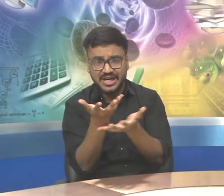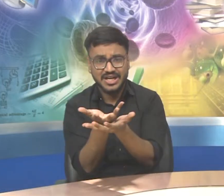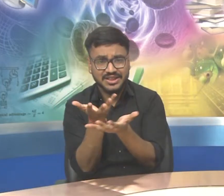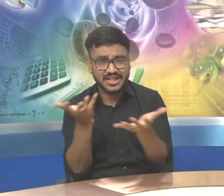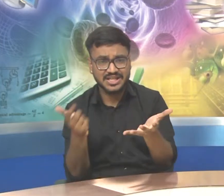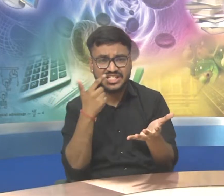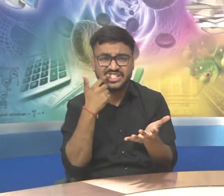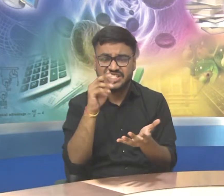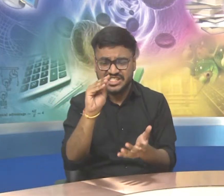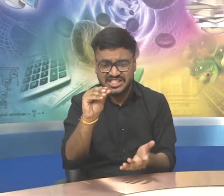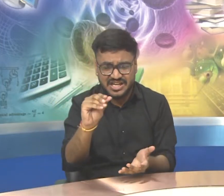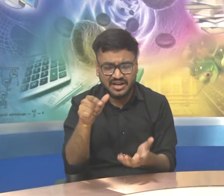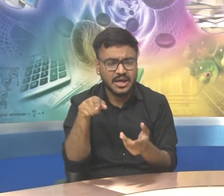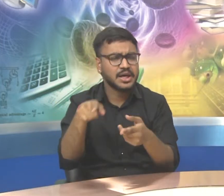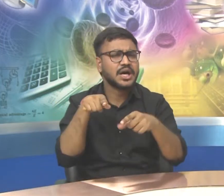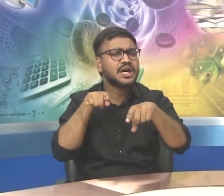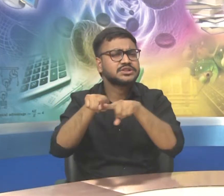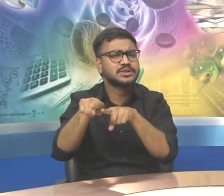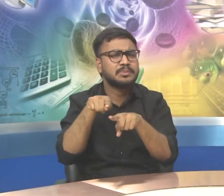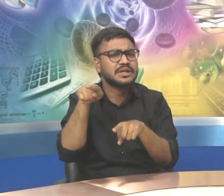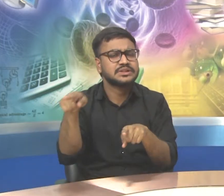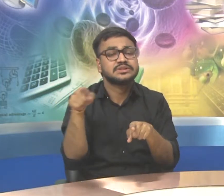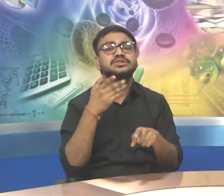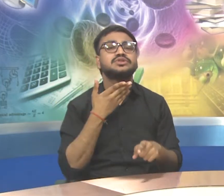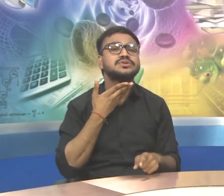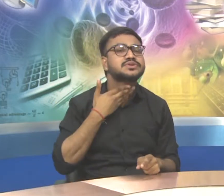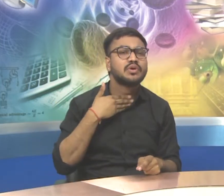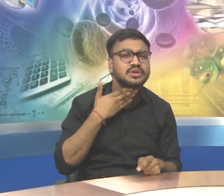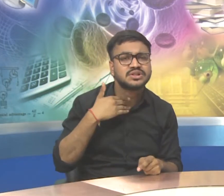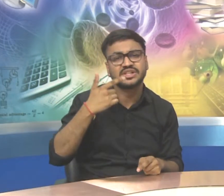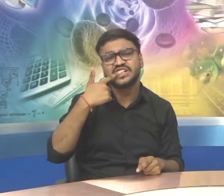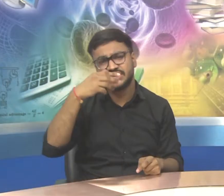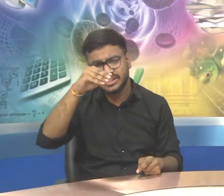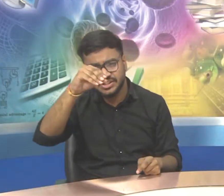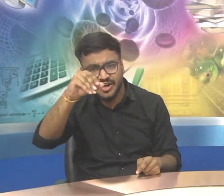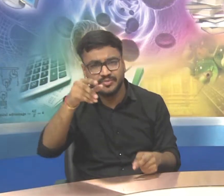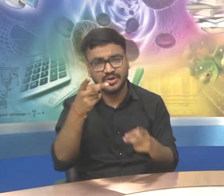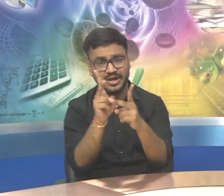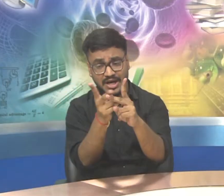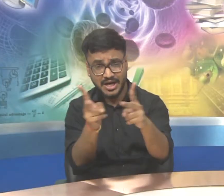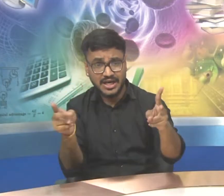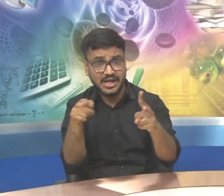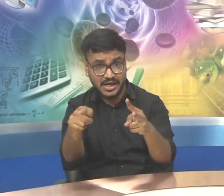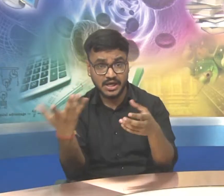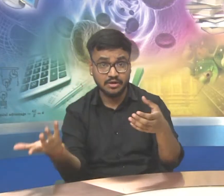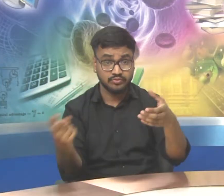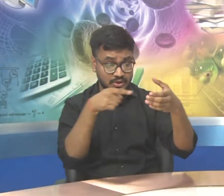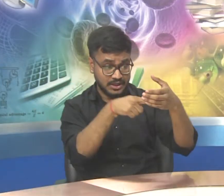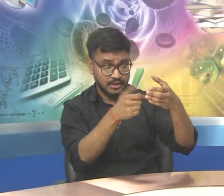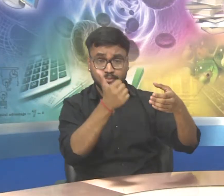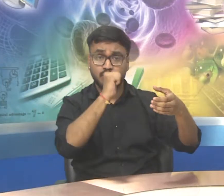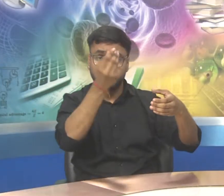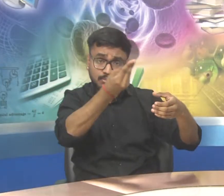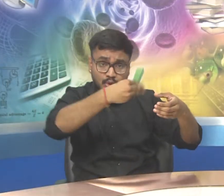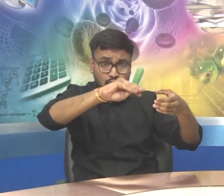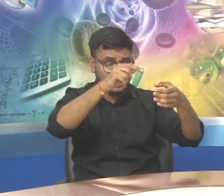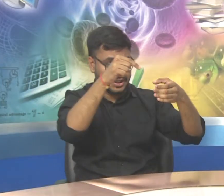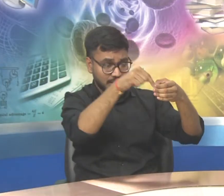Concentration means how much solute like sugar or salt is mixed in